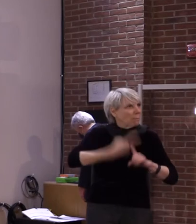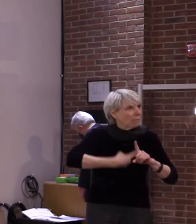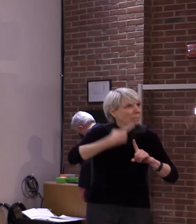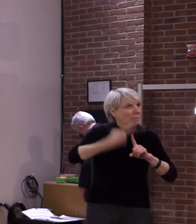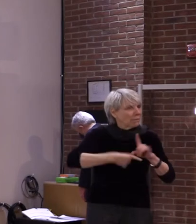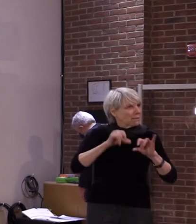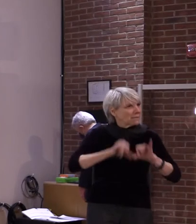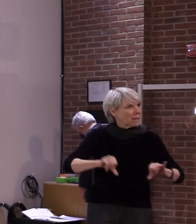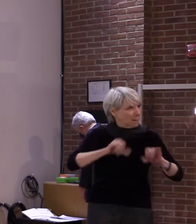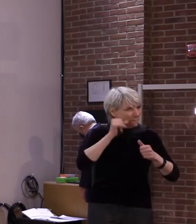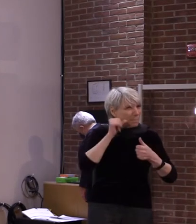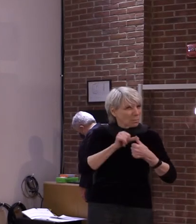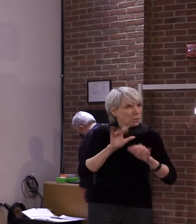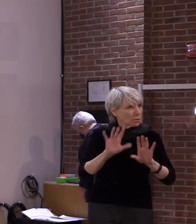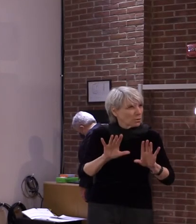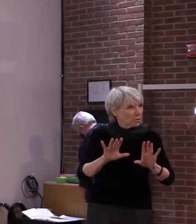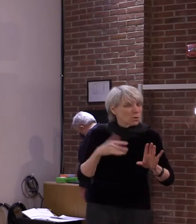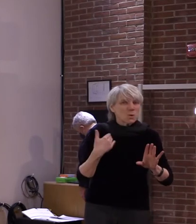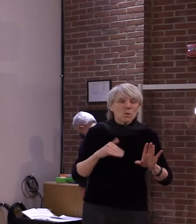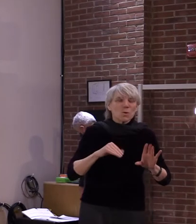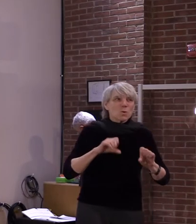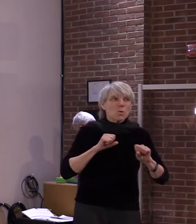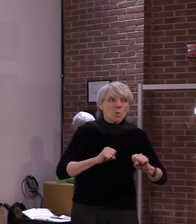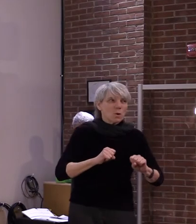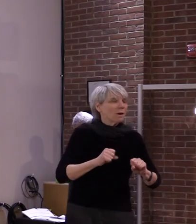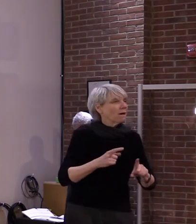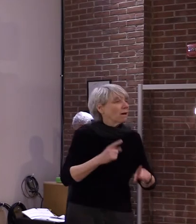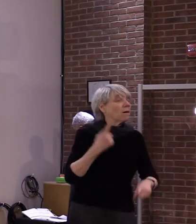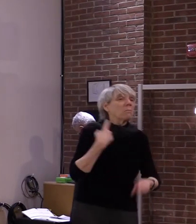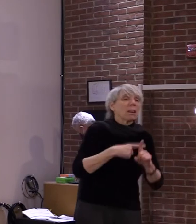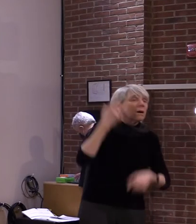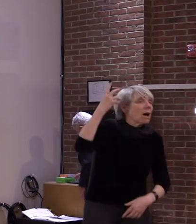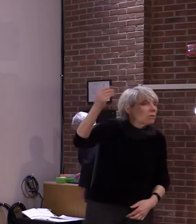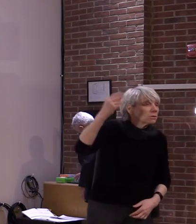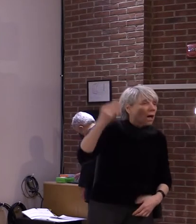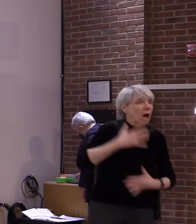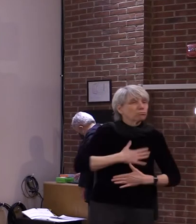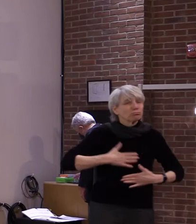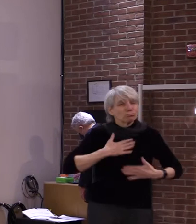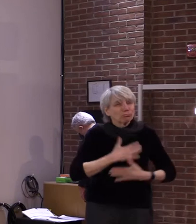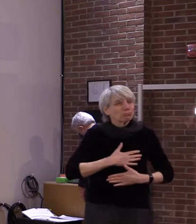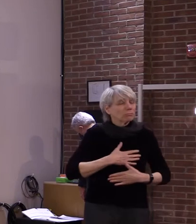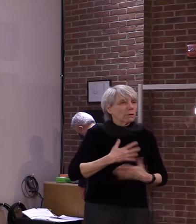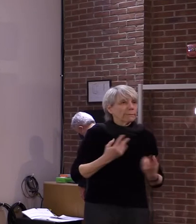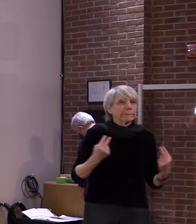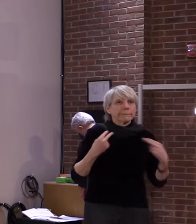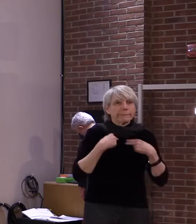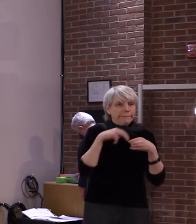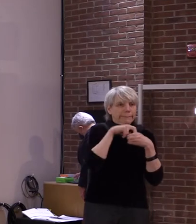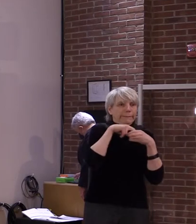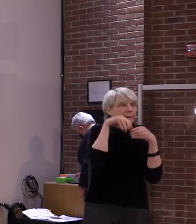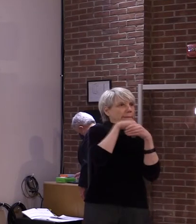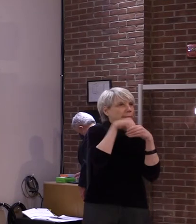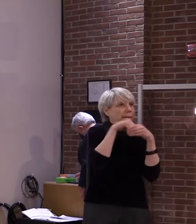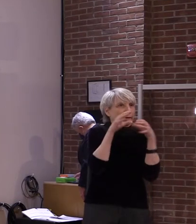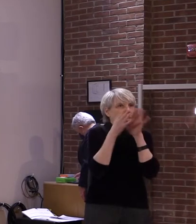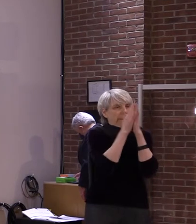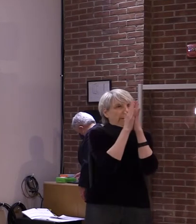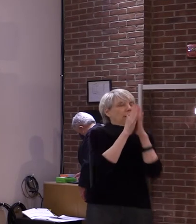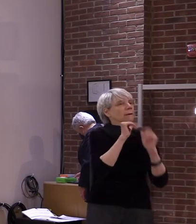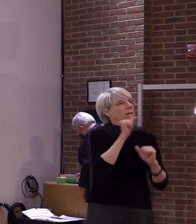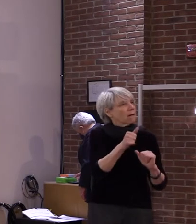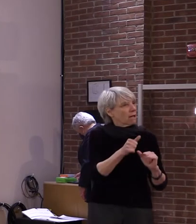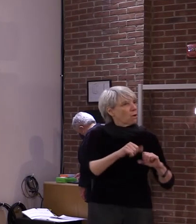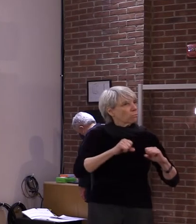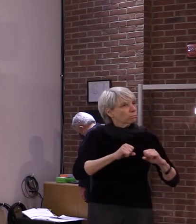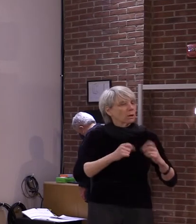then just because of being outside and not people not being inside for different uh events and so forth we